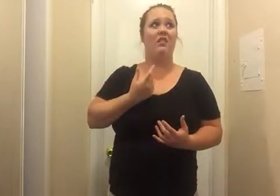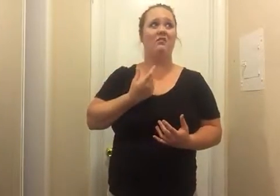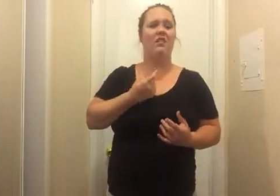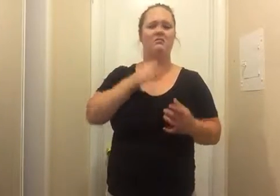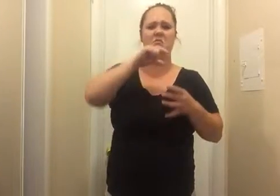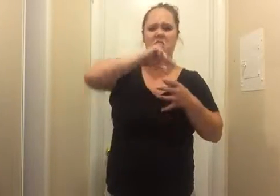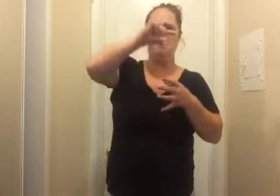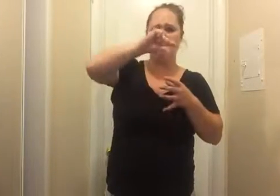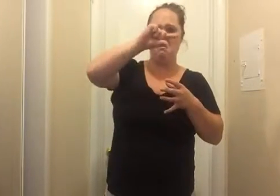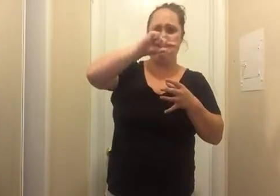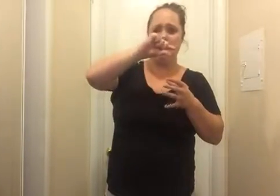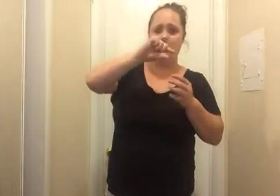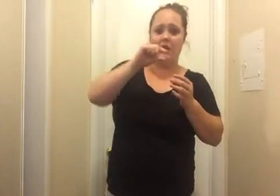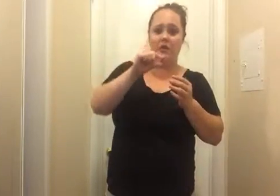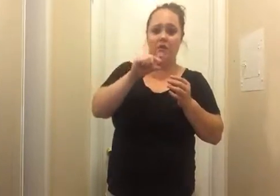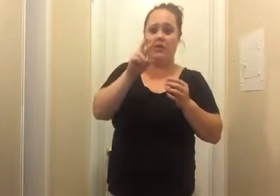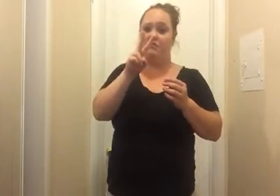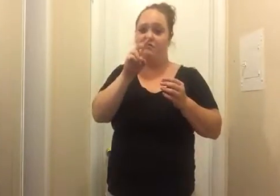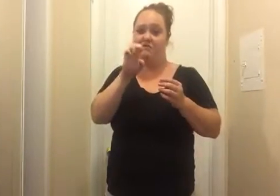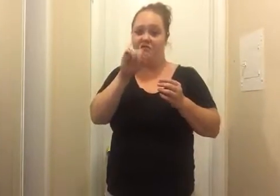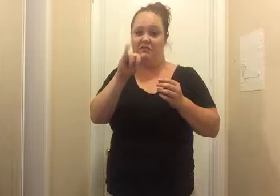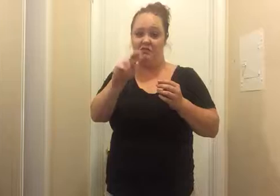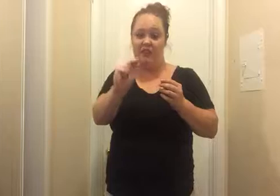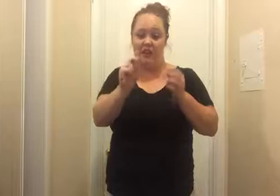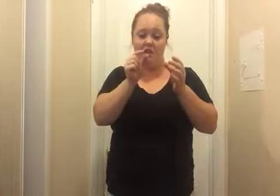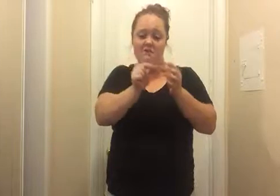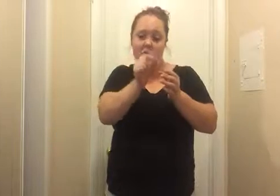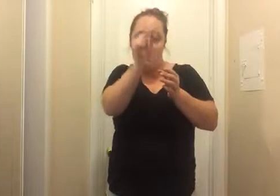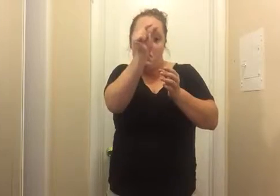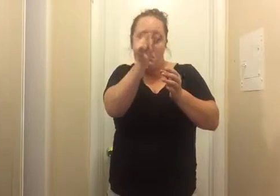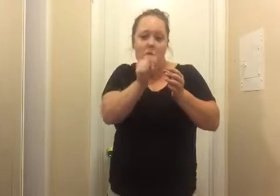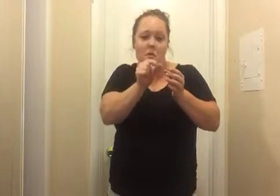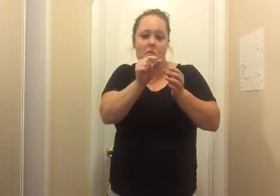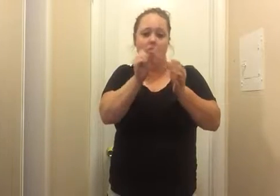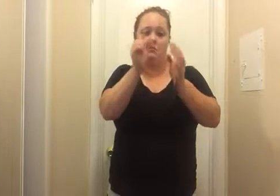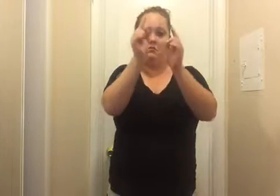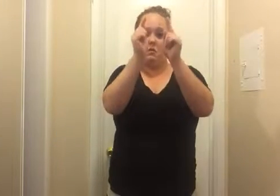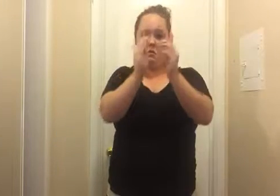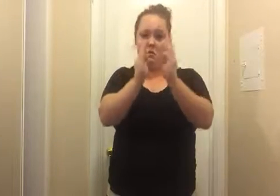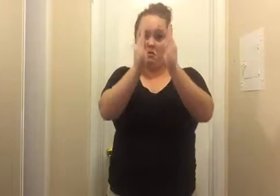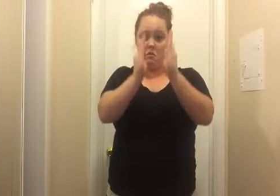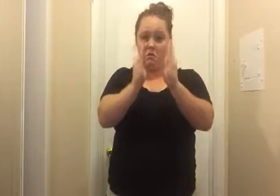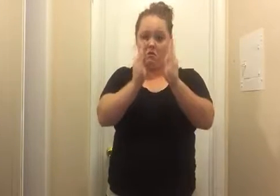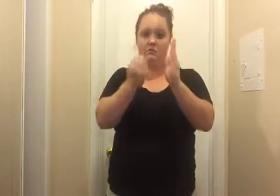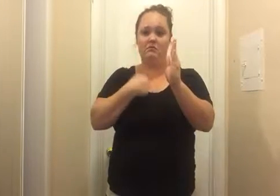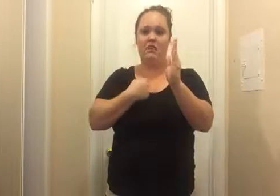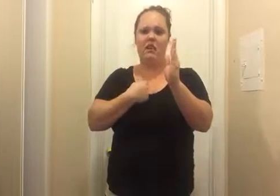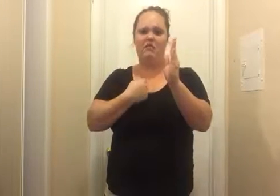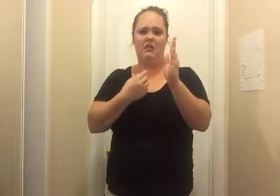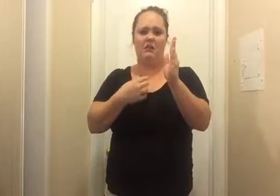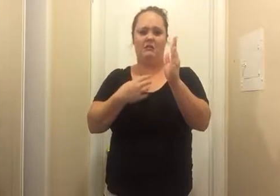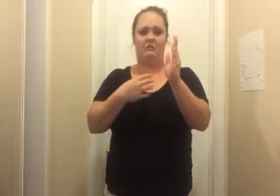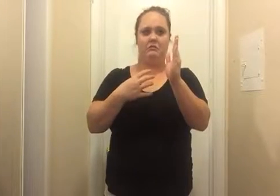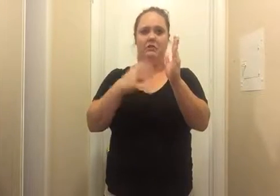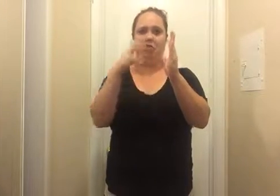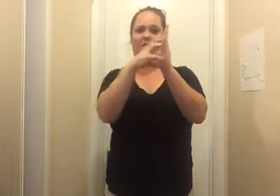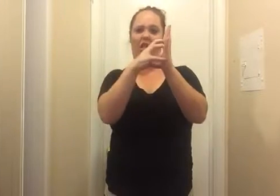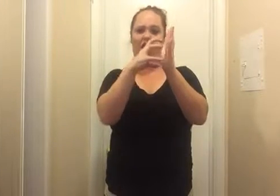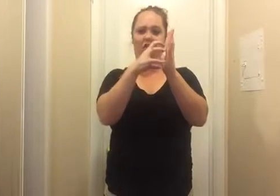about when they talk about clogged arteries. Maybe some type of clogging forms in these really big arteries over here, and at some point they get so big that